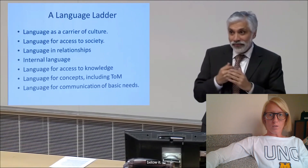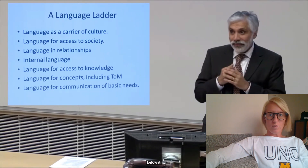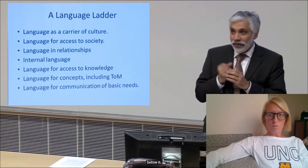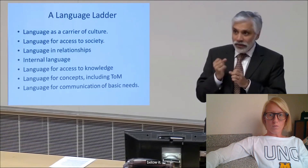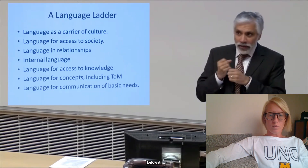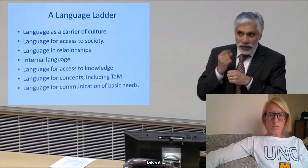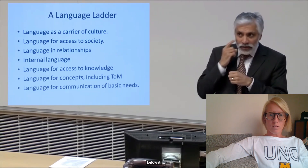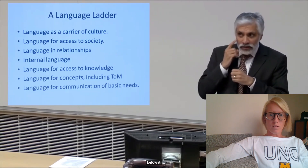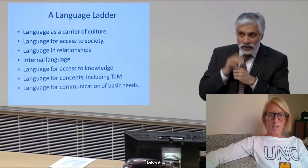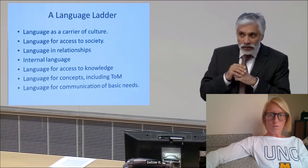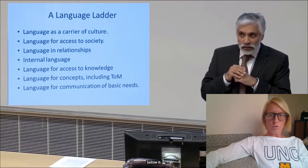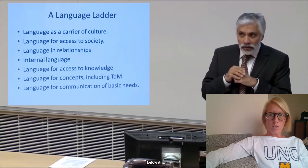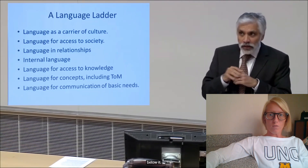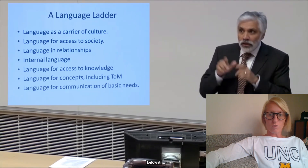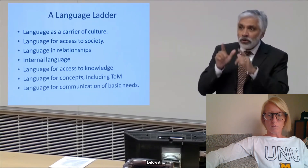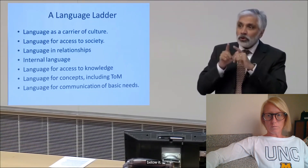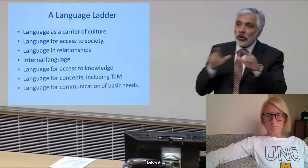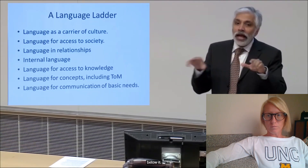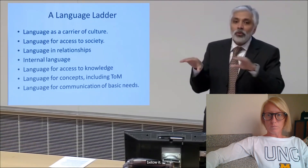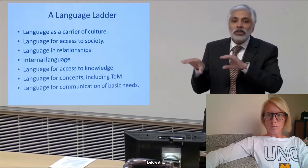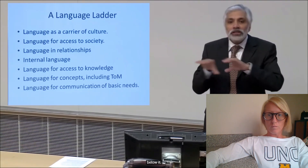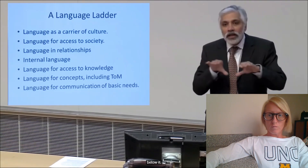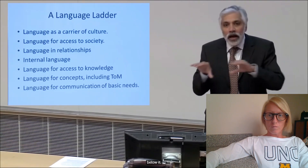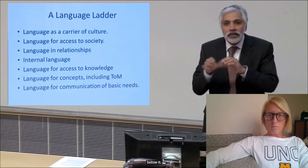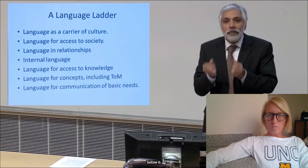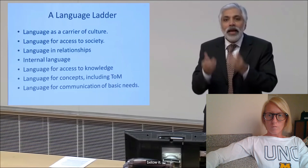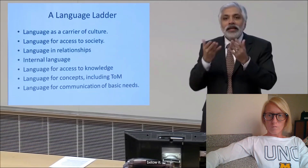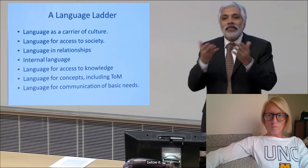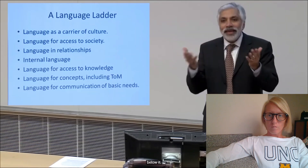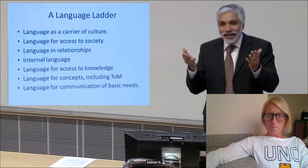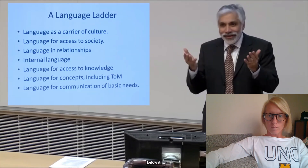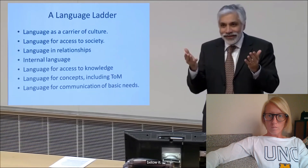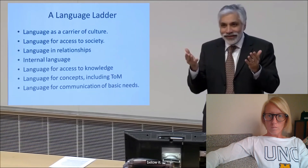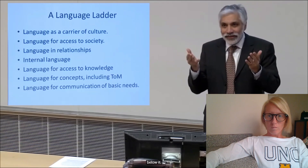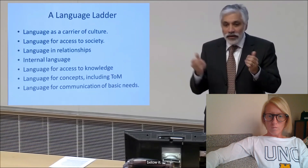very below the average level.